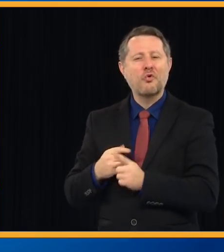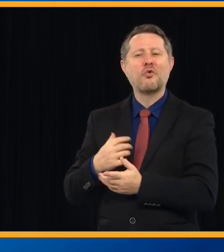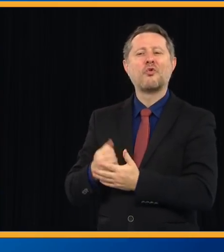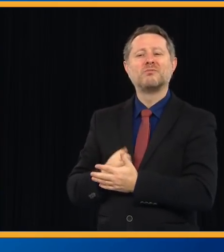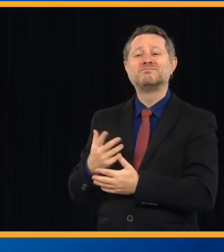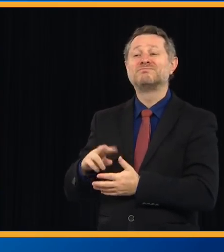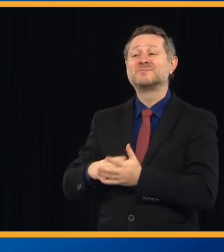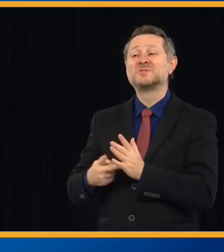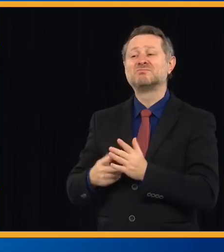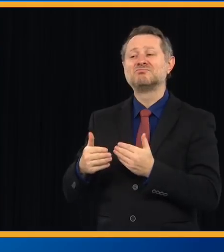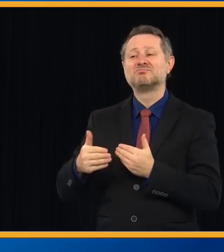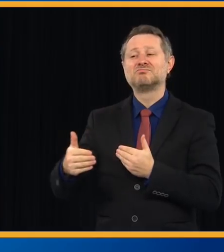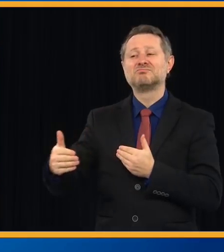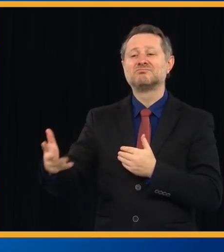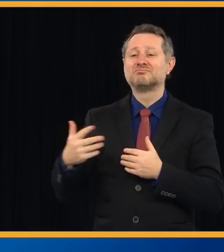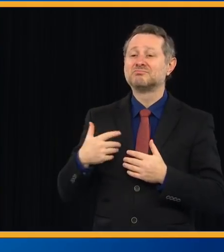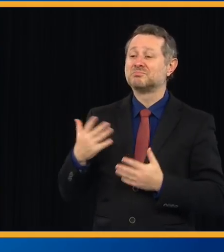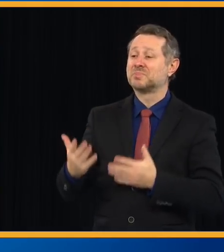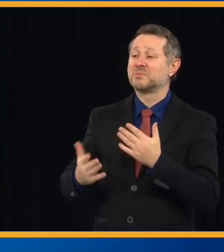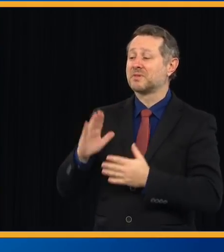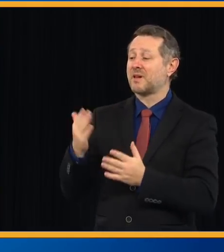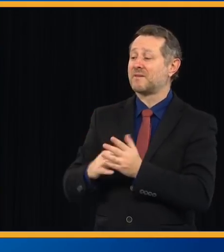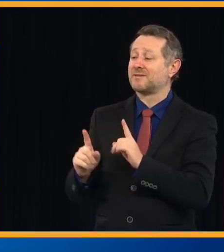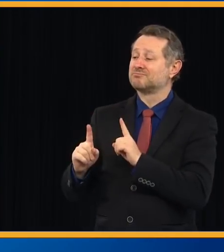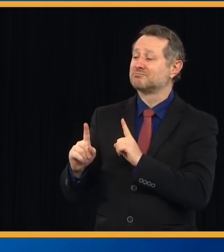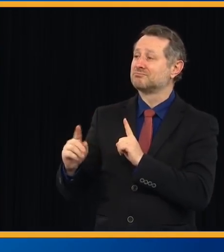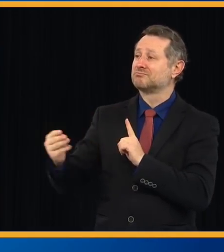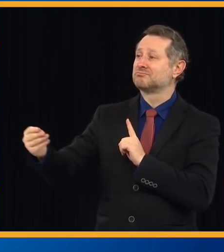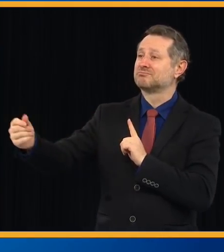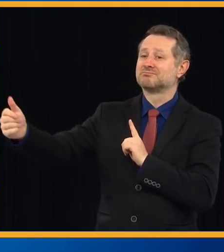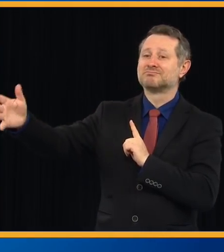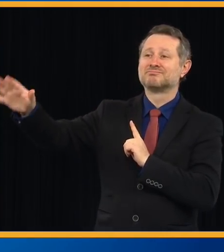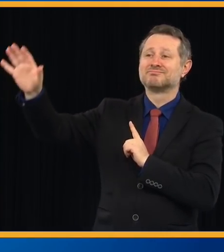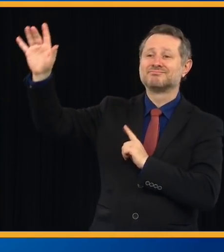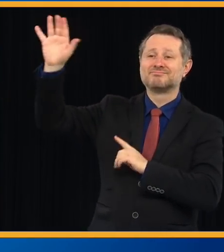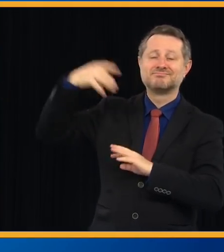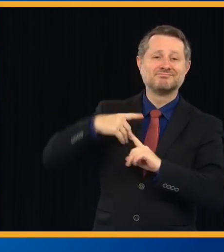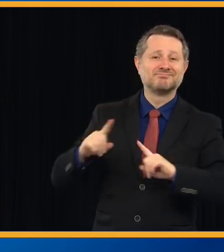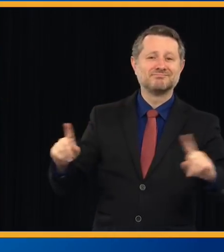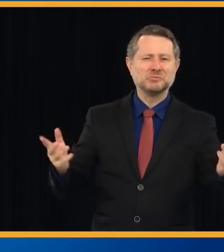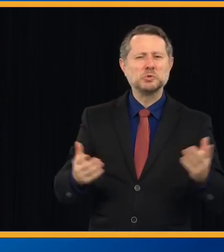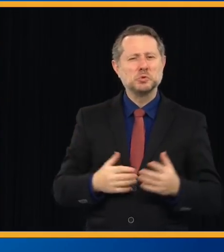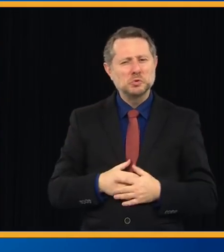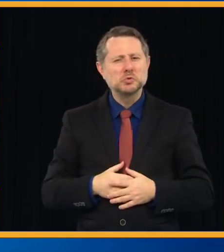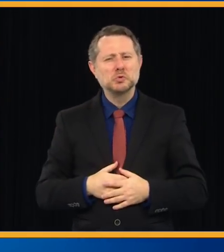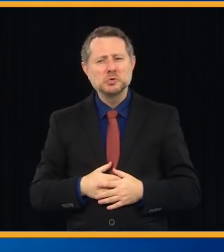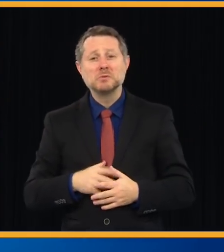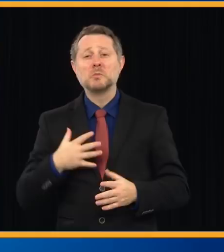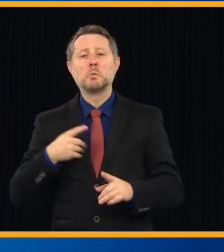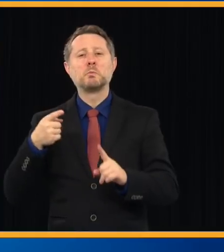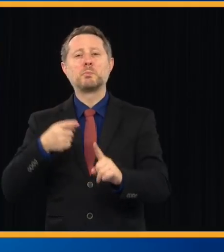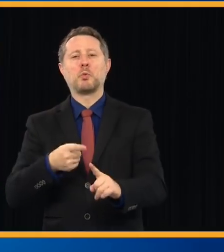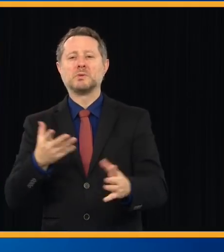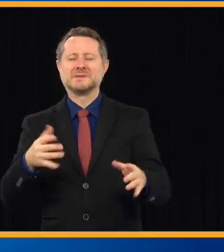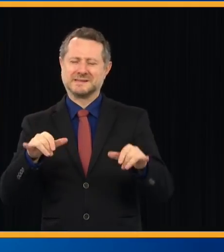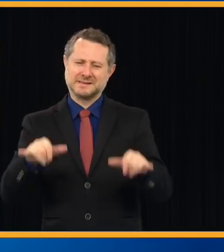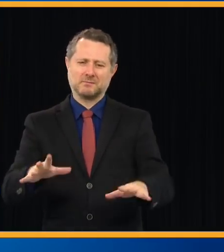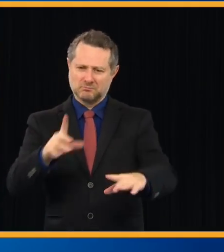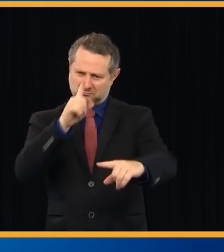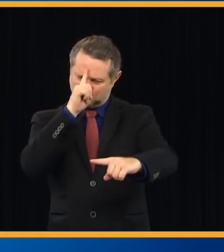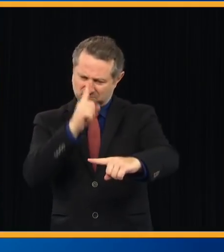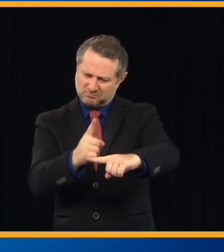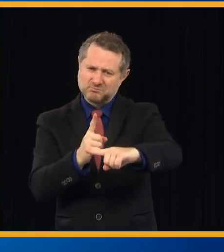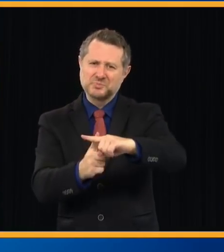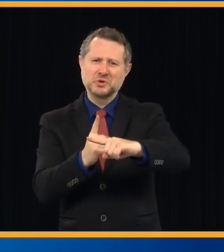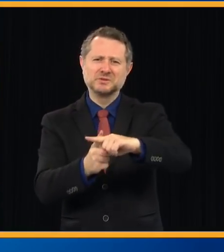have for the rest of her adult life. That's probably true. So you try to find the silver lining. You try to